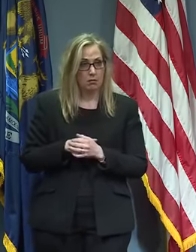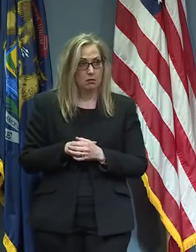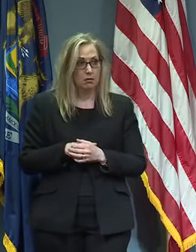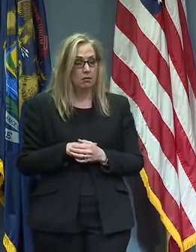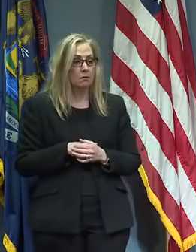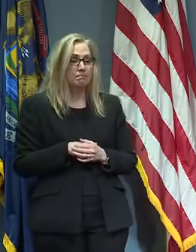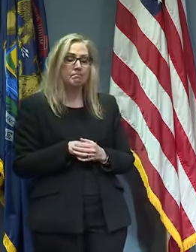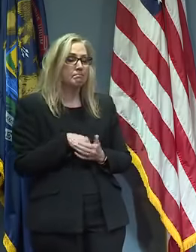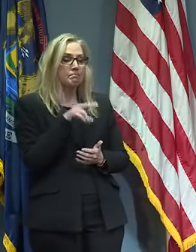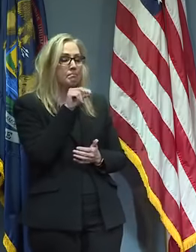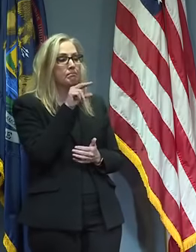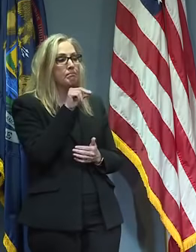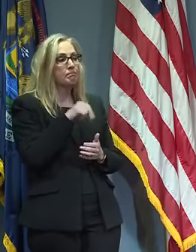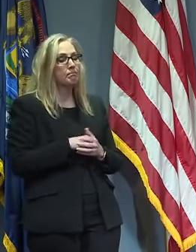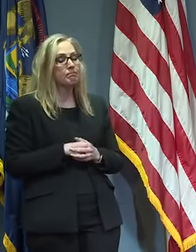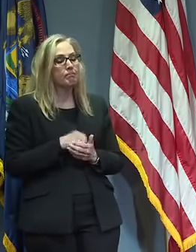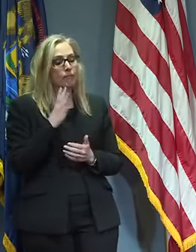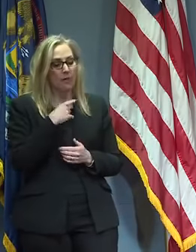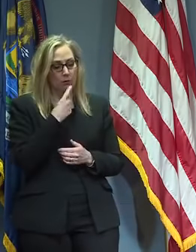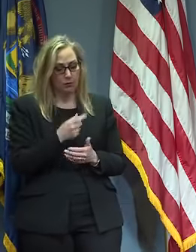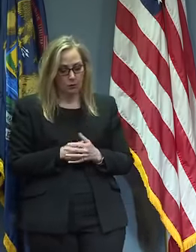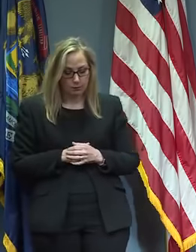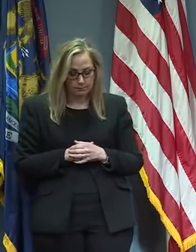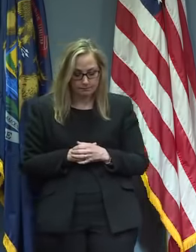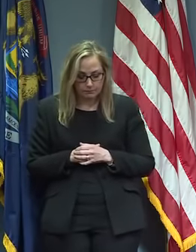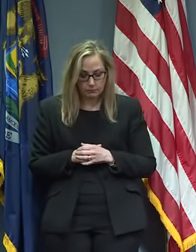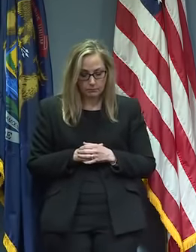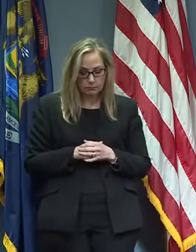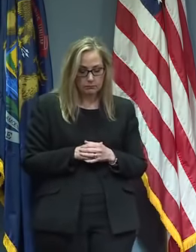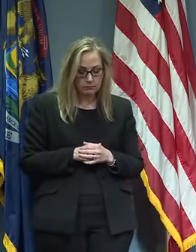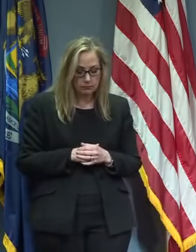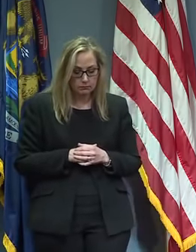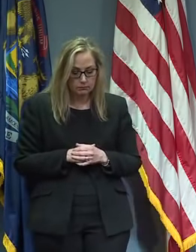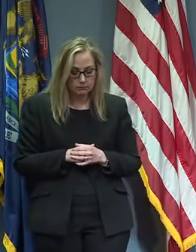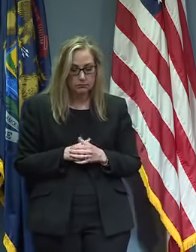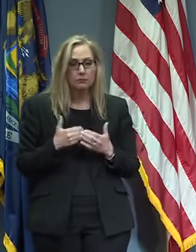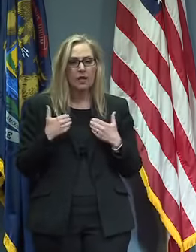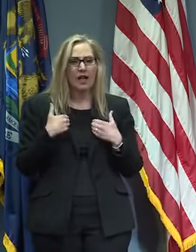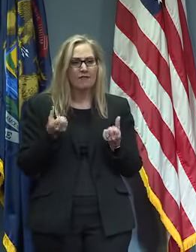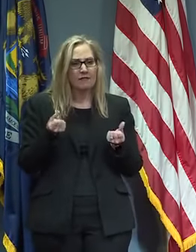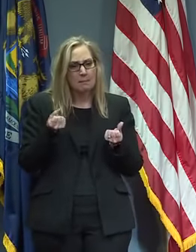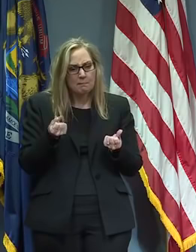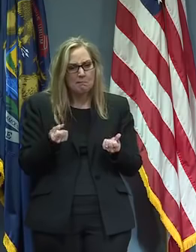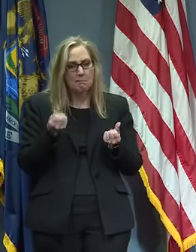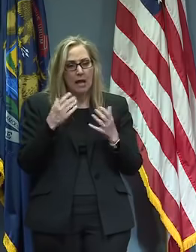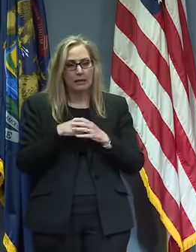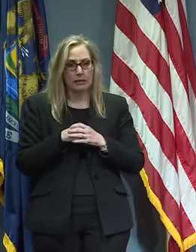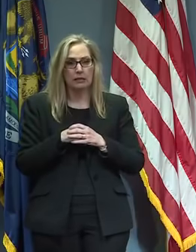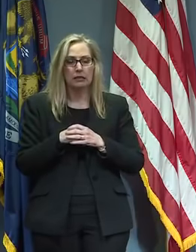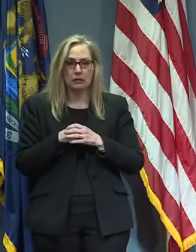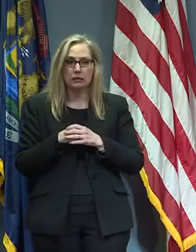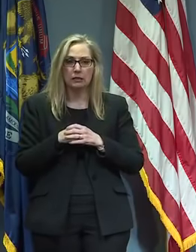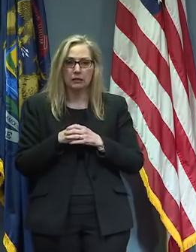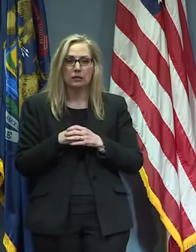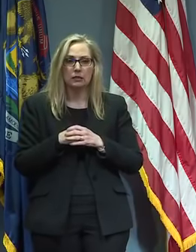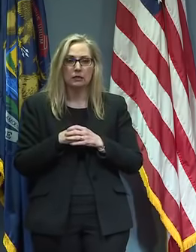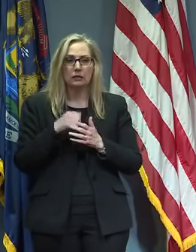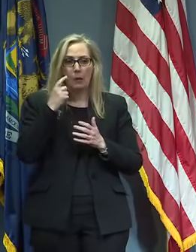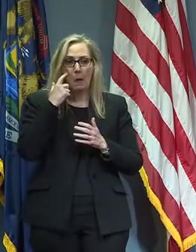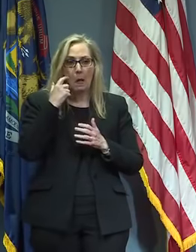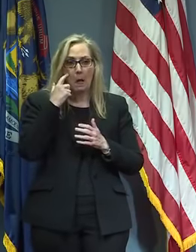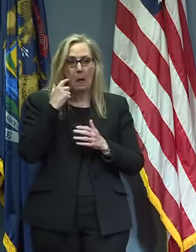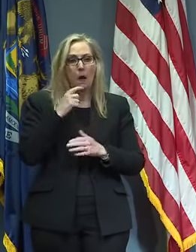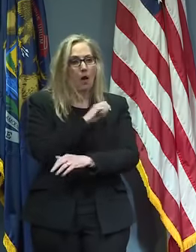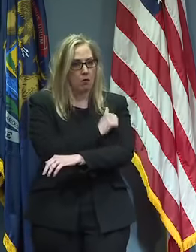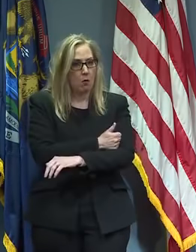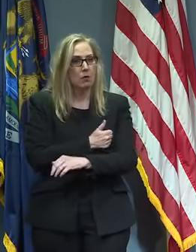this. I have multiple distinct independent authorities of constitutional and